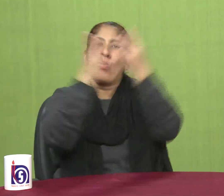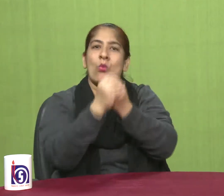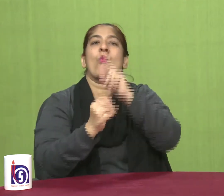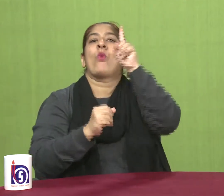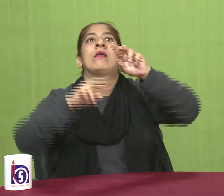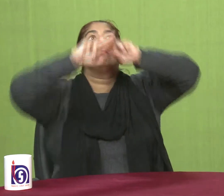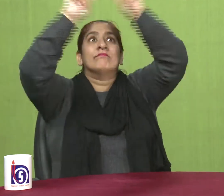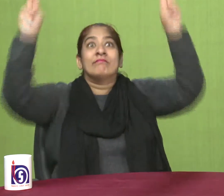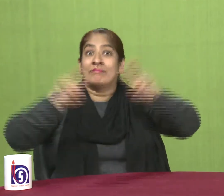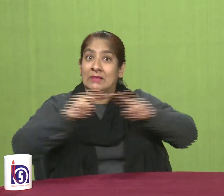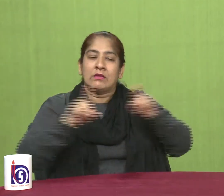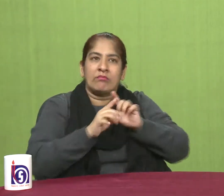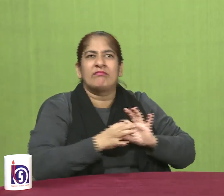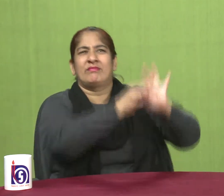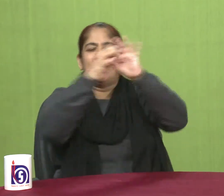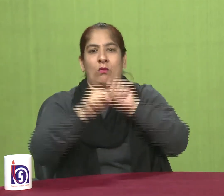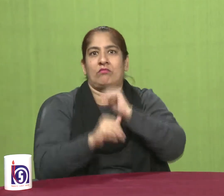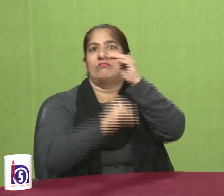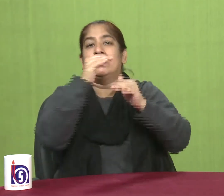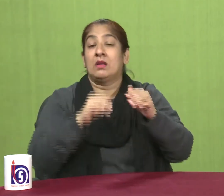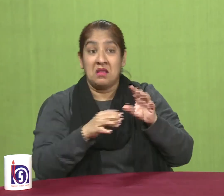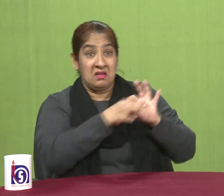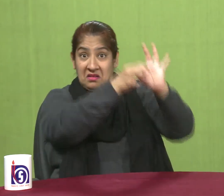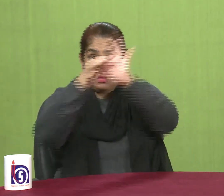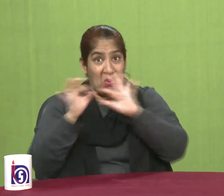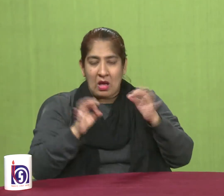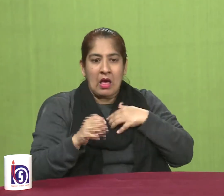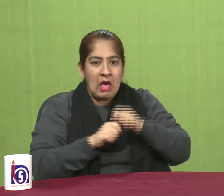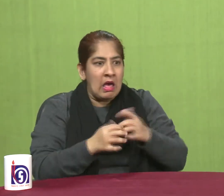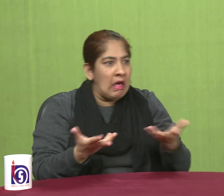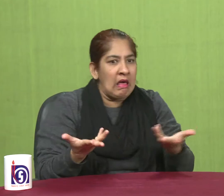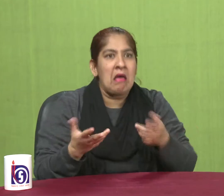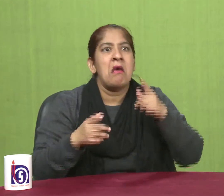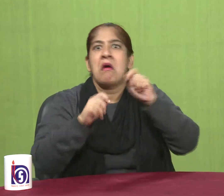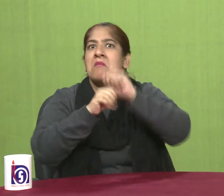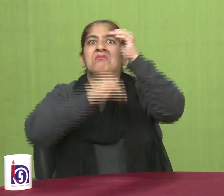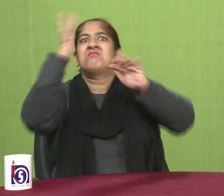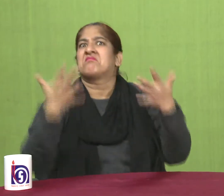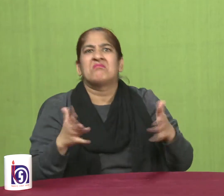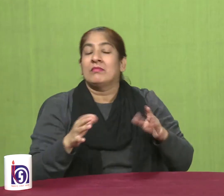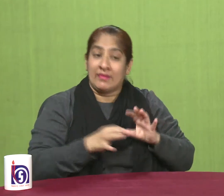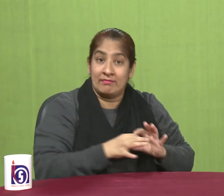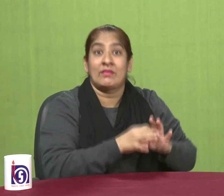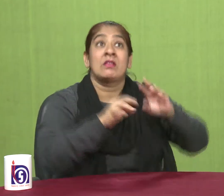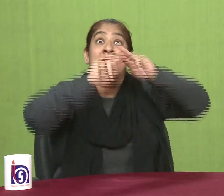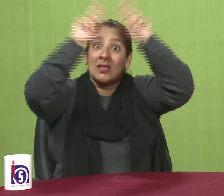When we are able to connect to the world and different countries and have a good bond in between, that makes